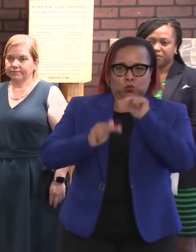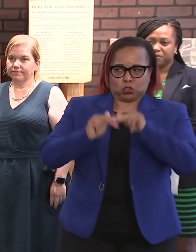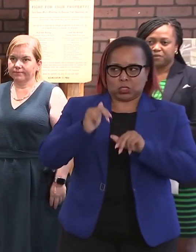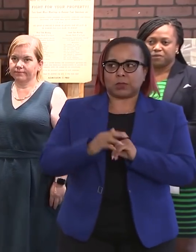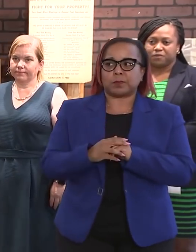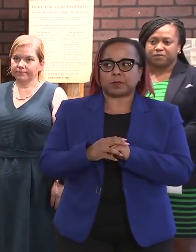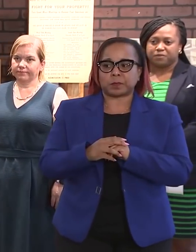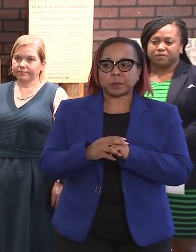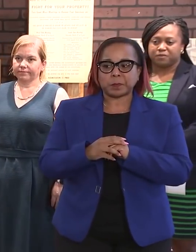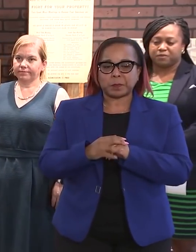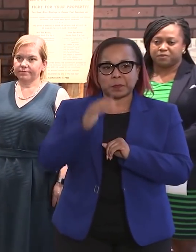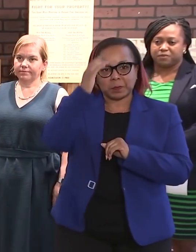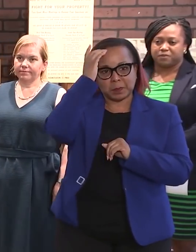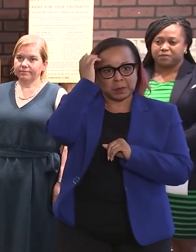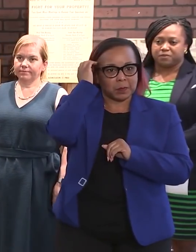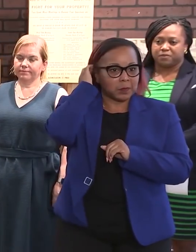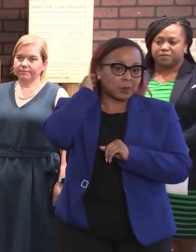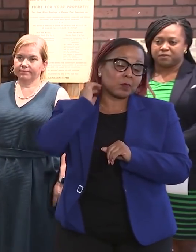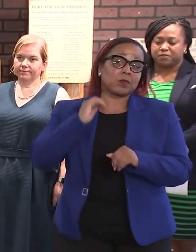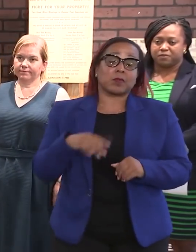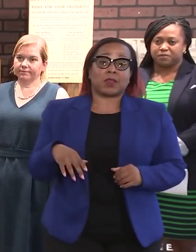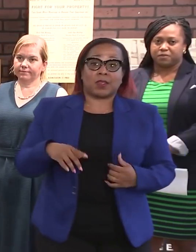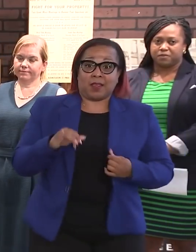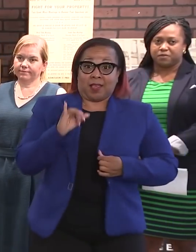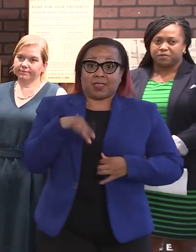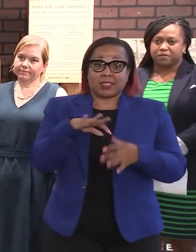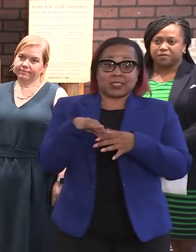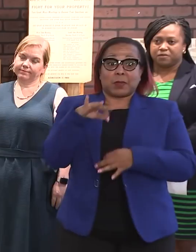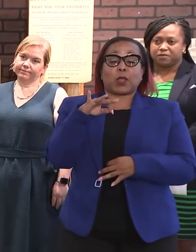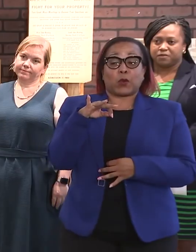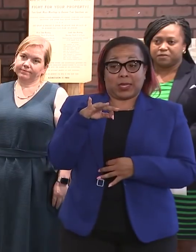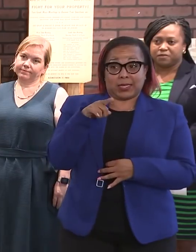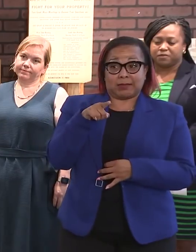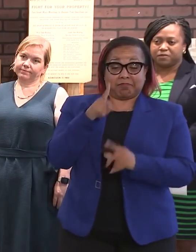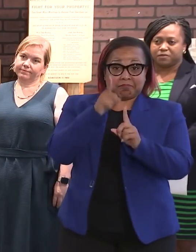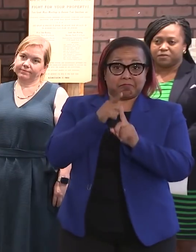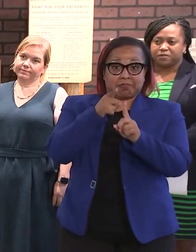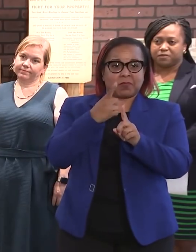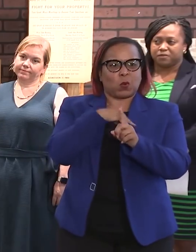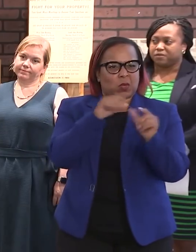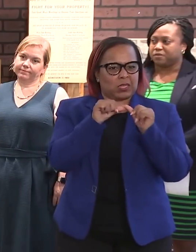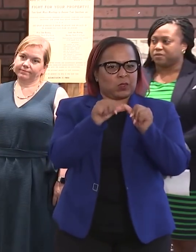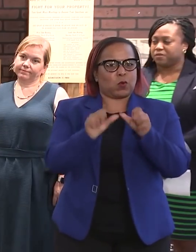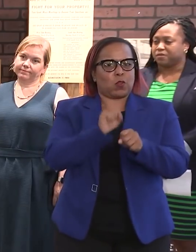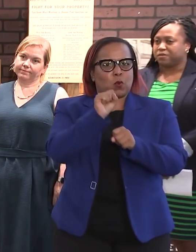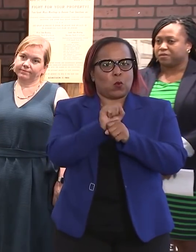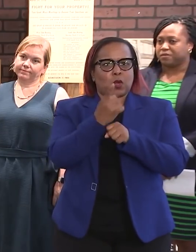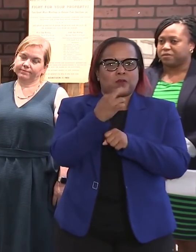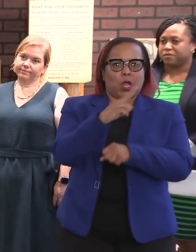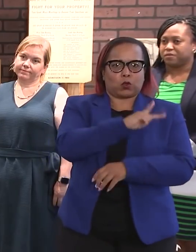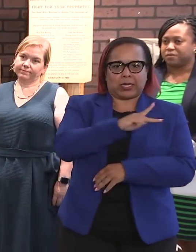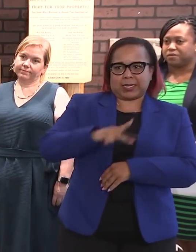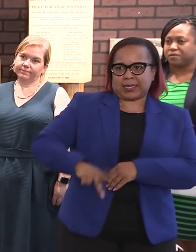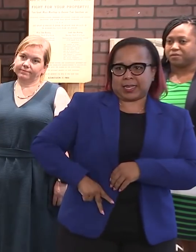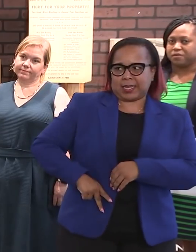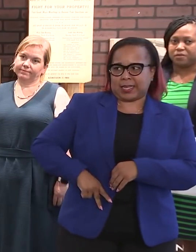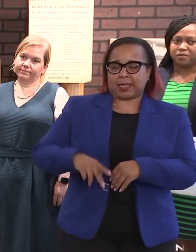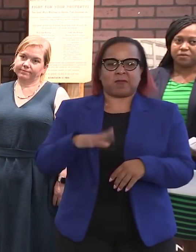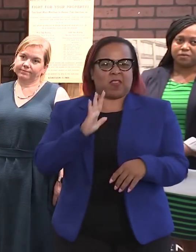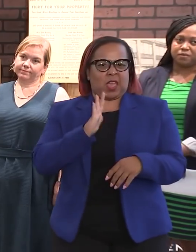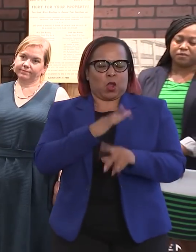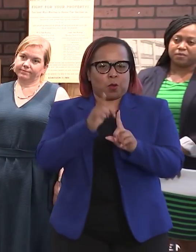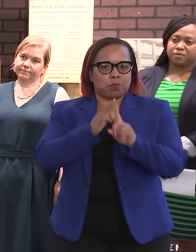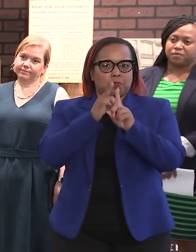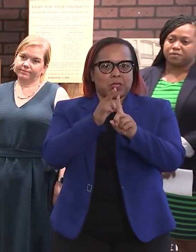institutions. It is with this spirit and intentionality that we continue the work of Dr. King via our